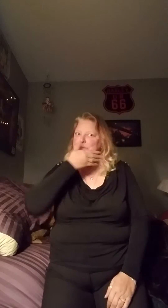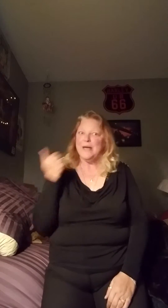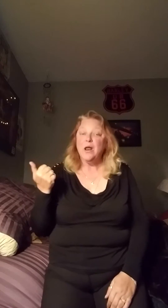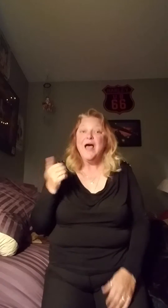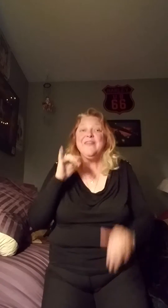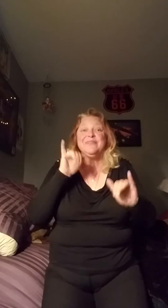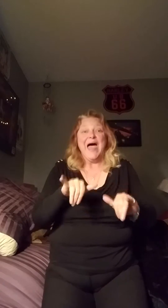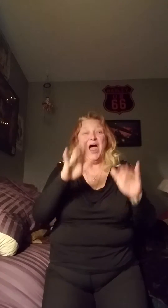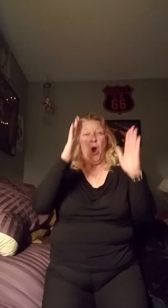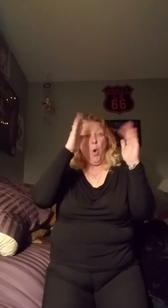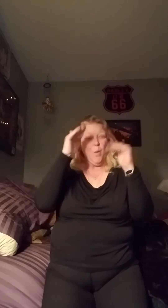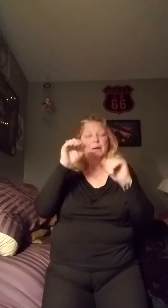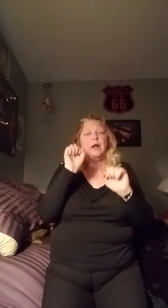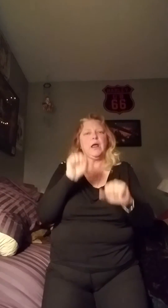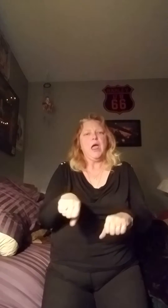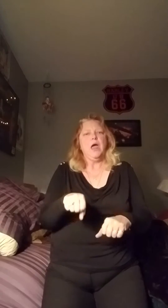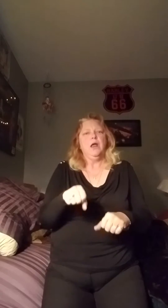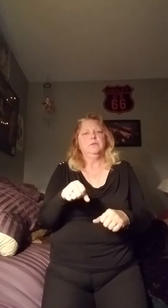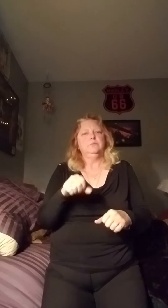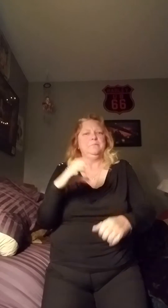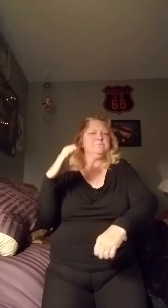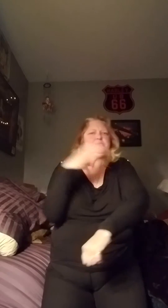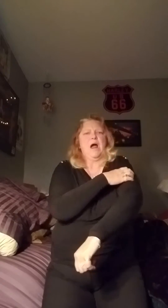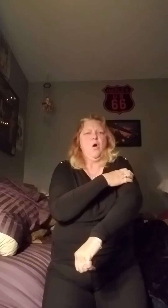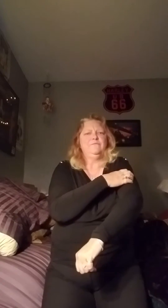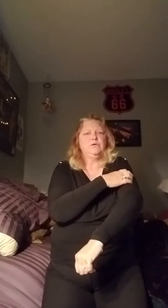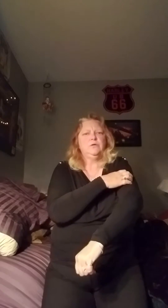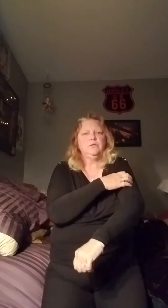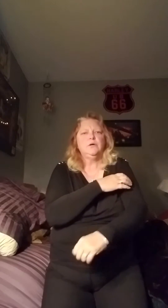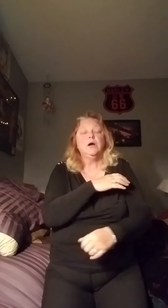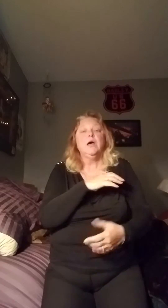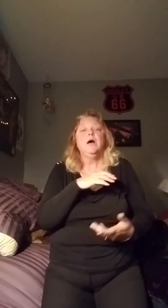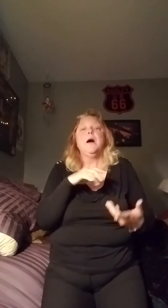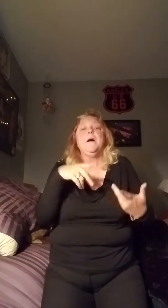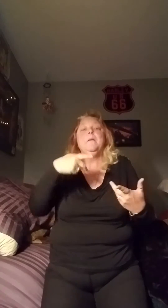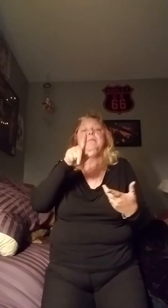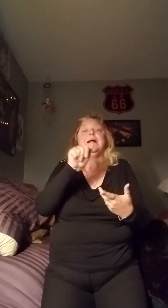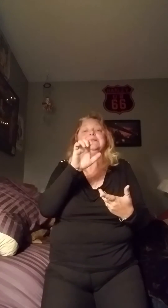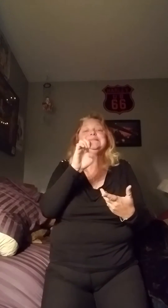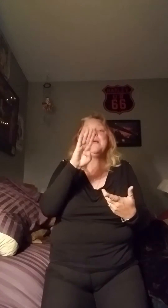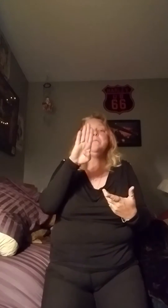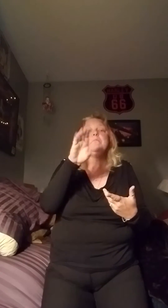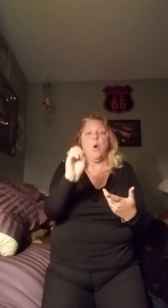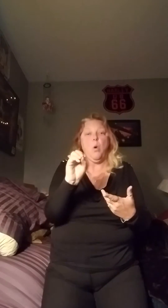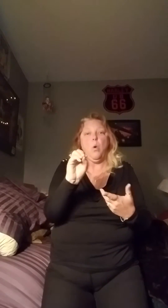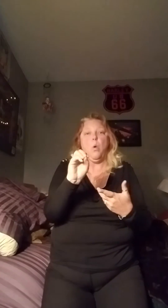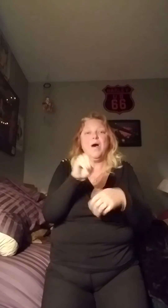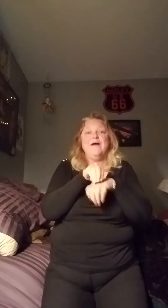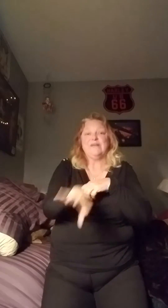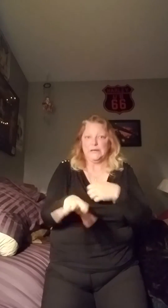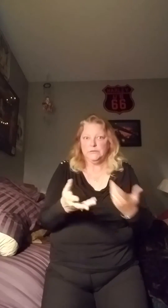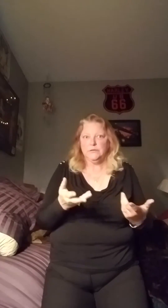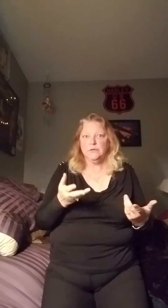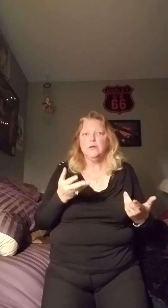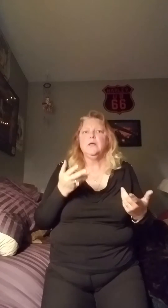powerful. Sometimes this is viewed under the rubric of a placebo effect, which is that maybe the benefits you get from therapy aren't